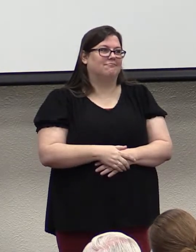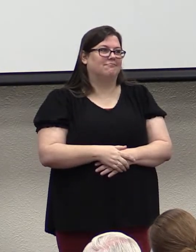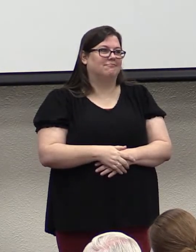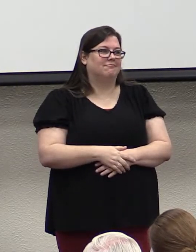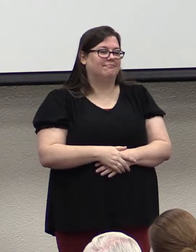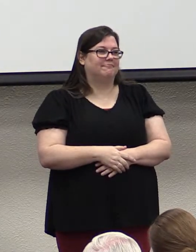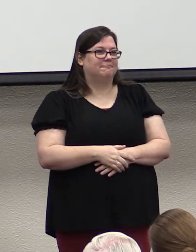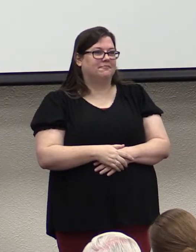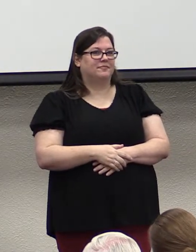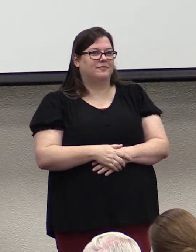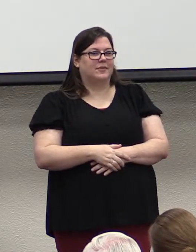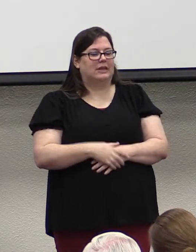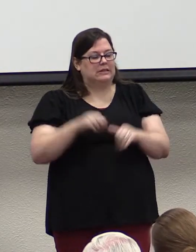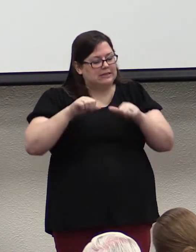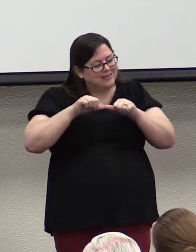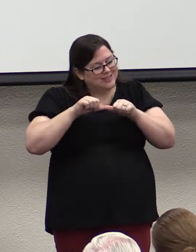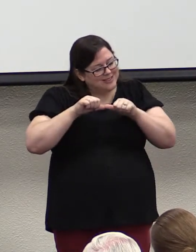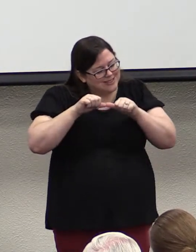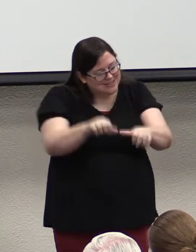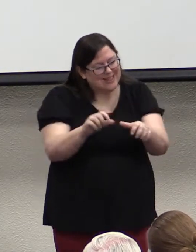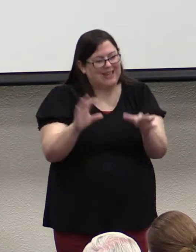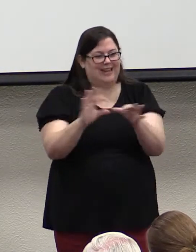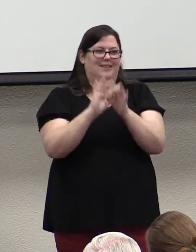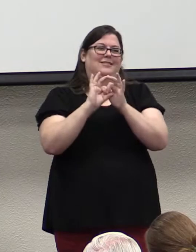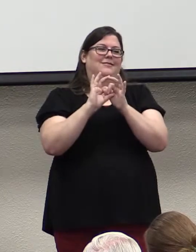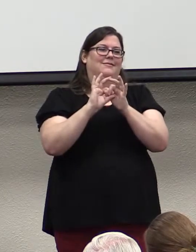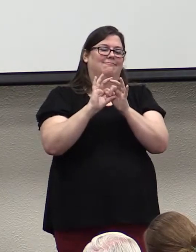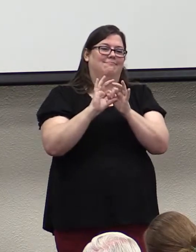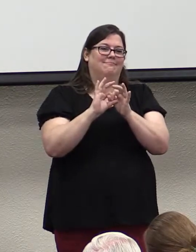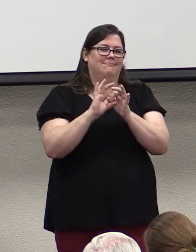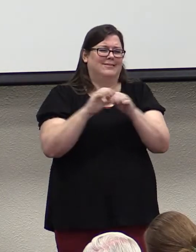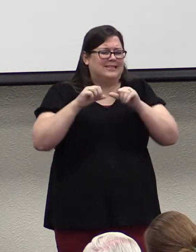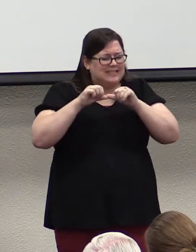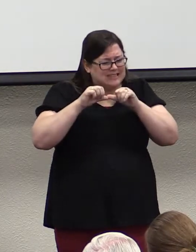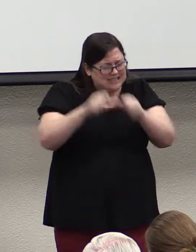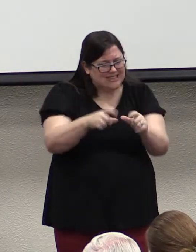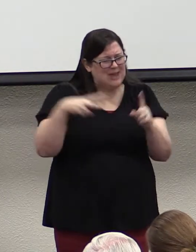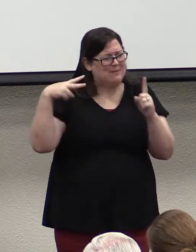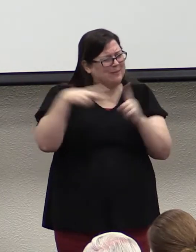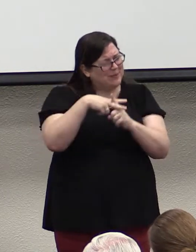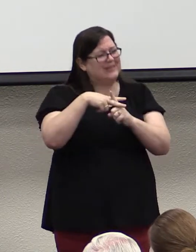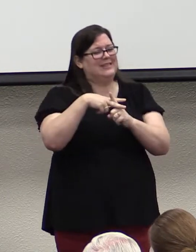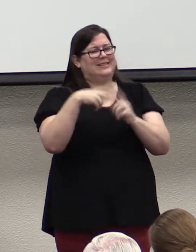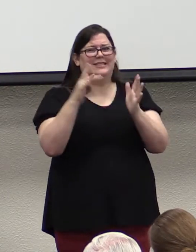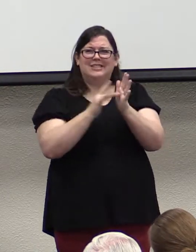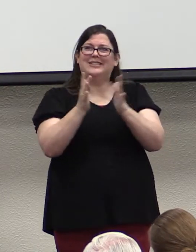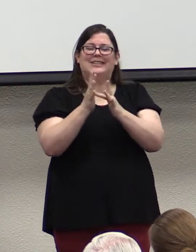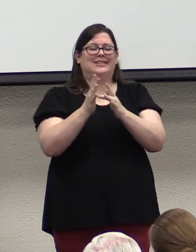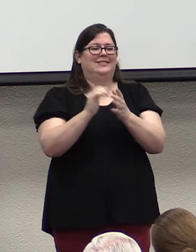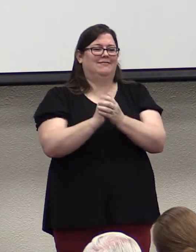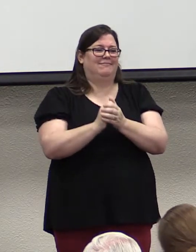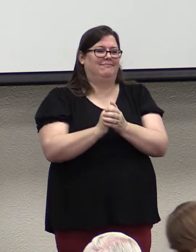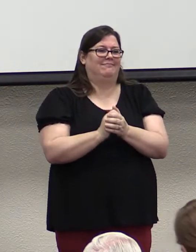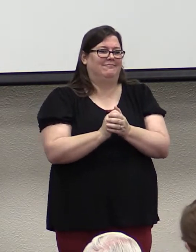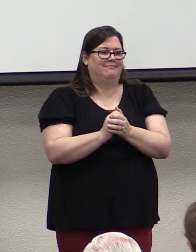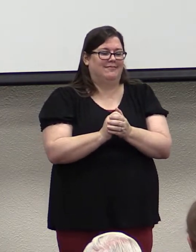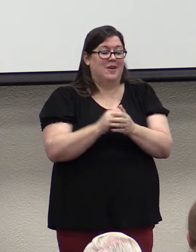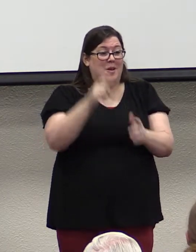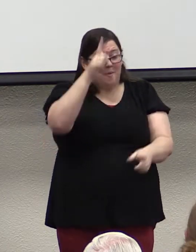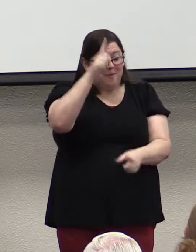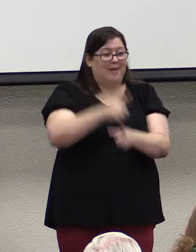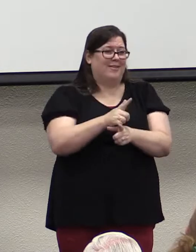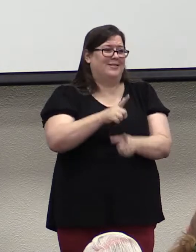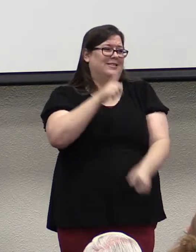So stay connected. Stay plugged in to Jesus. Brothers